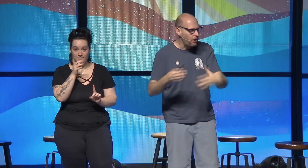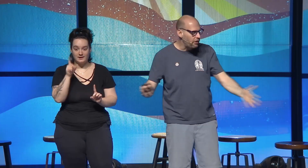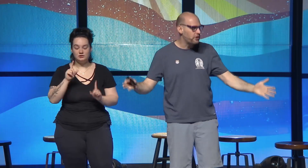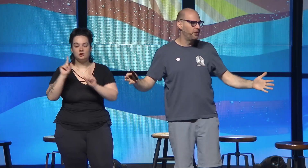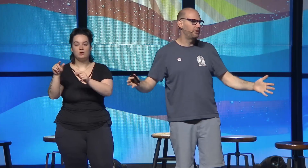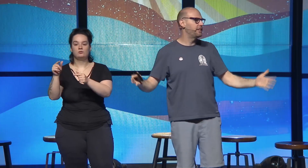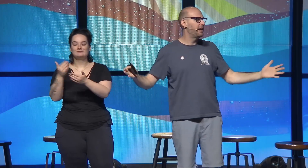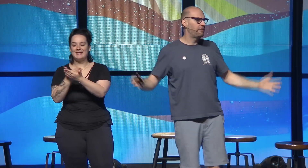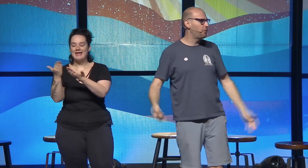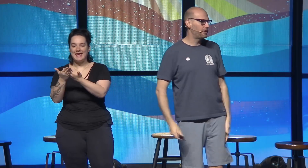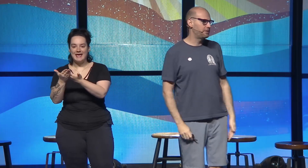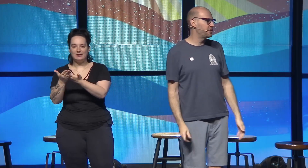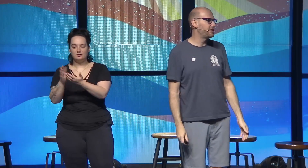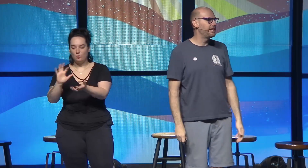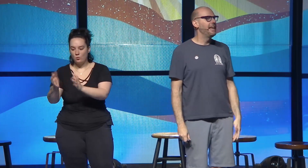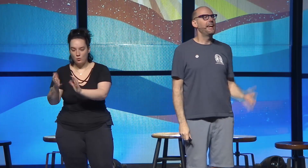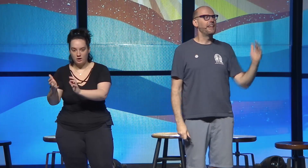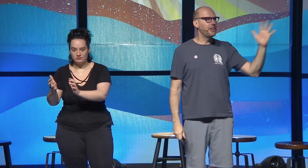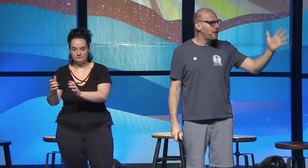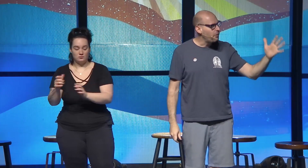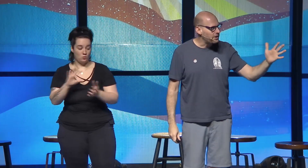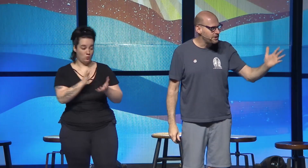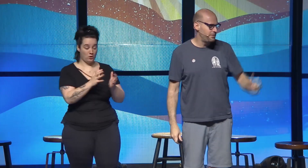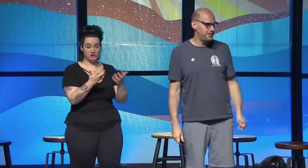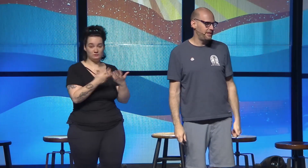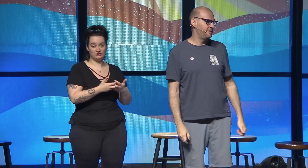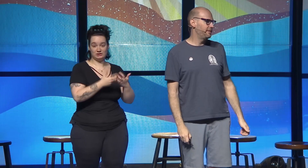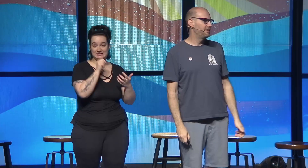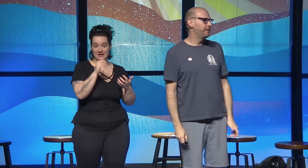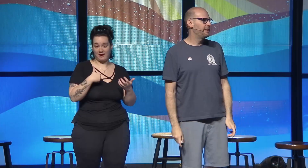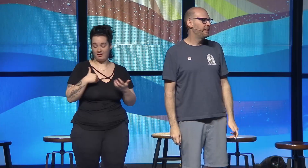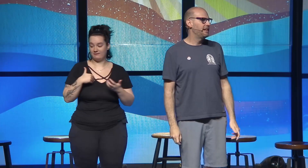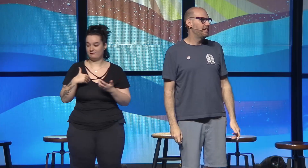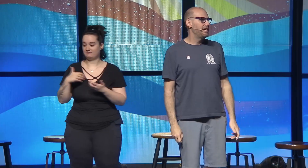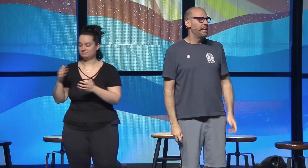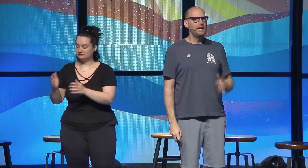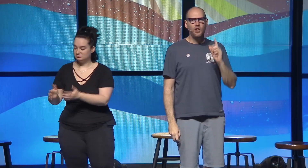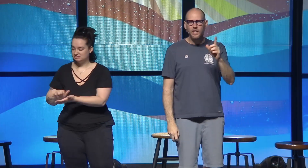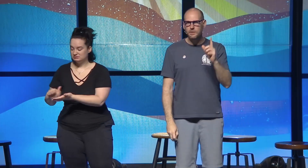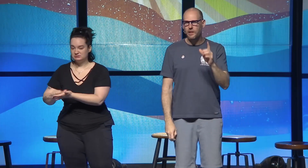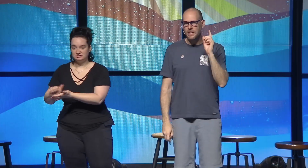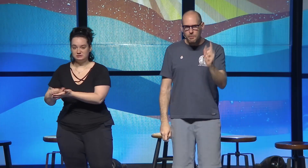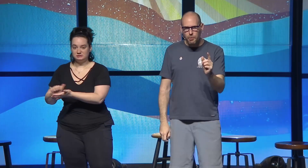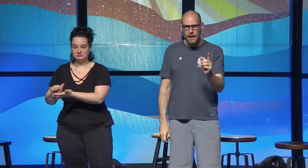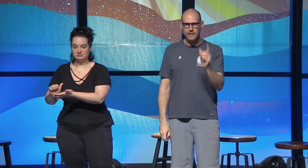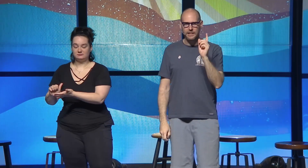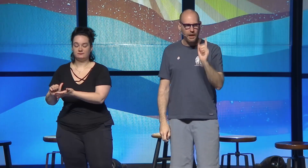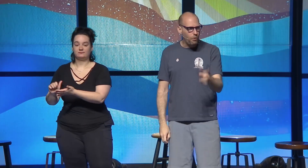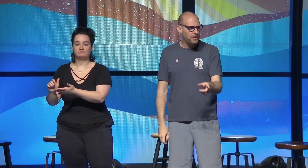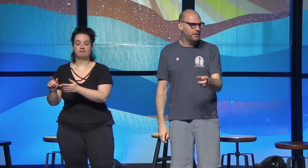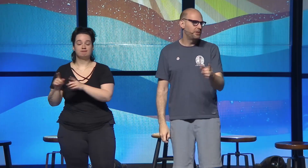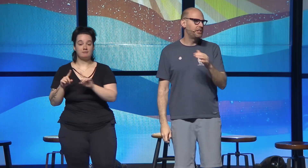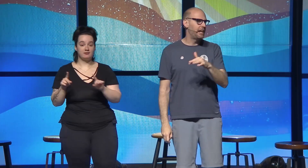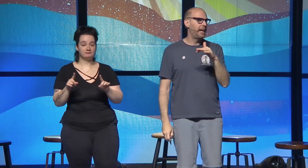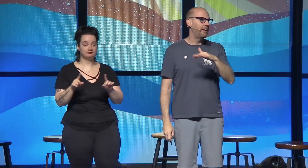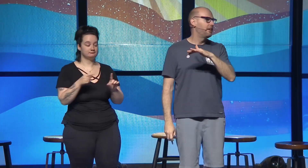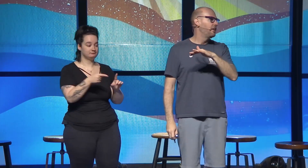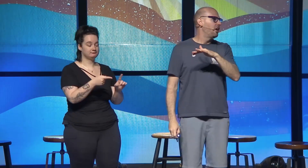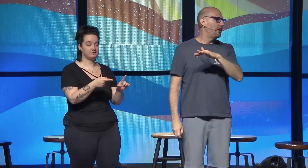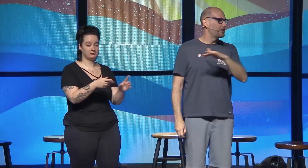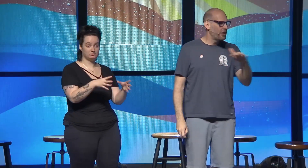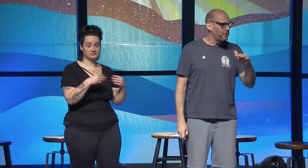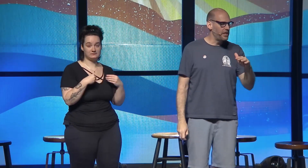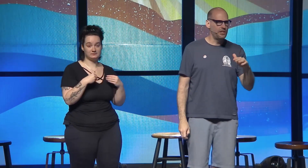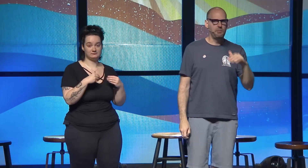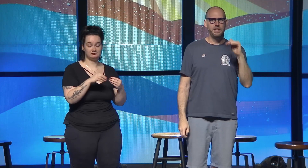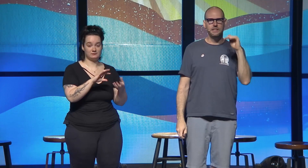wash all the clothes, didn't have a washing machine, and they got a washing machine. And he talks about the impact that washing machine had